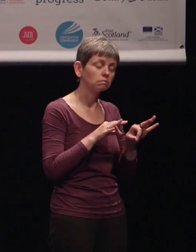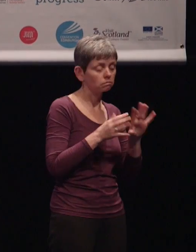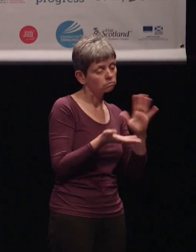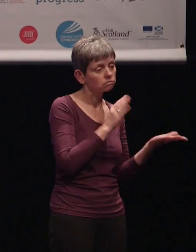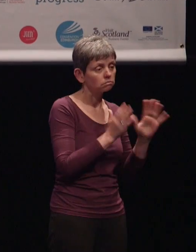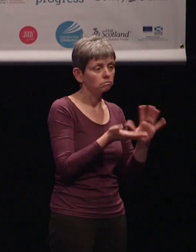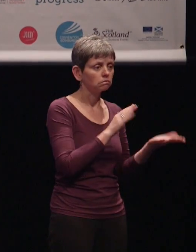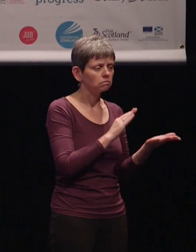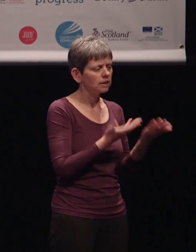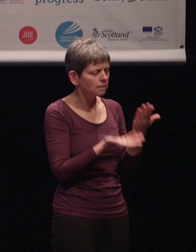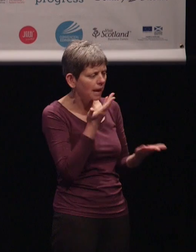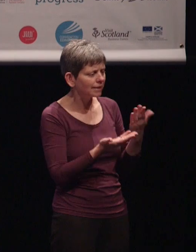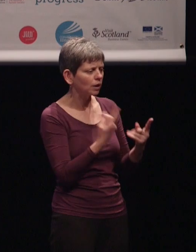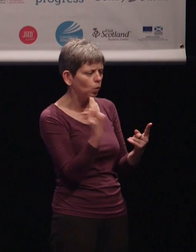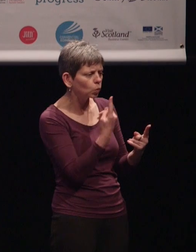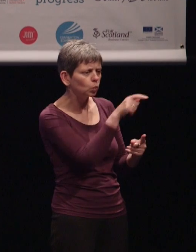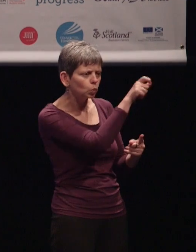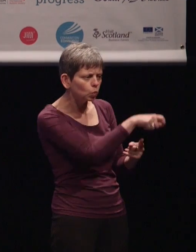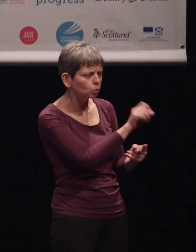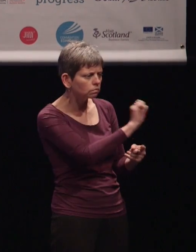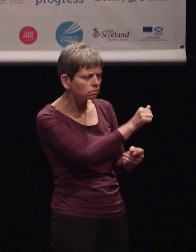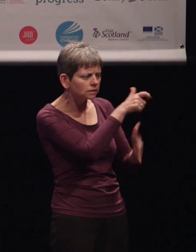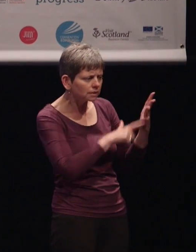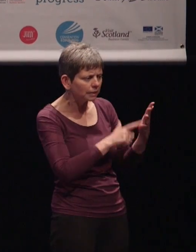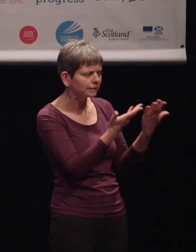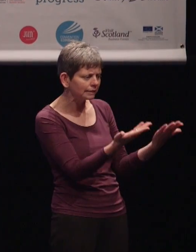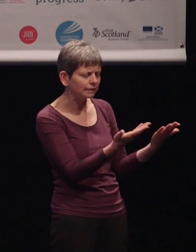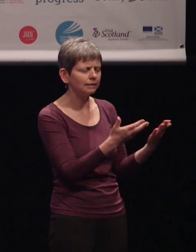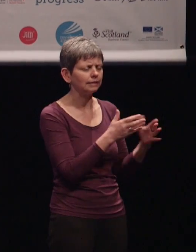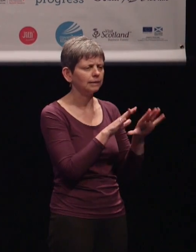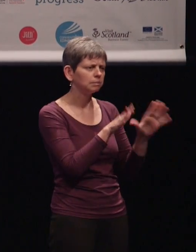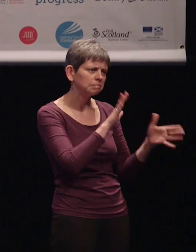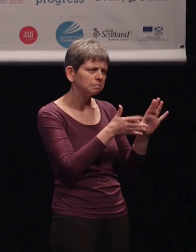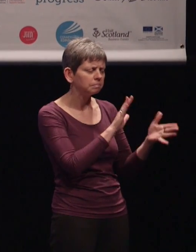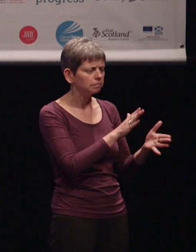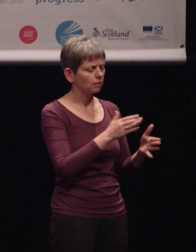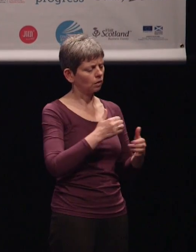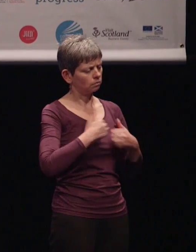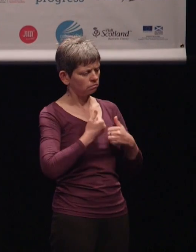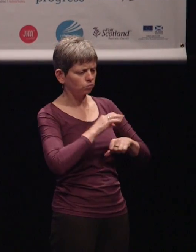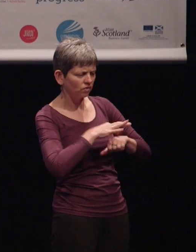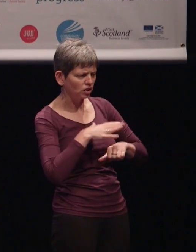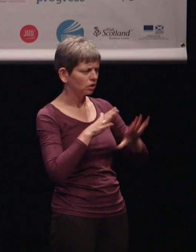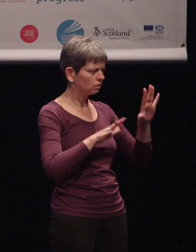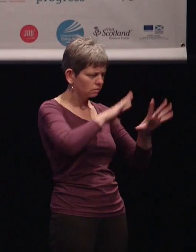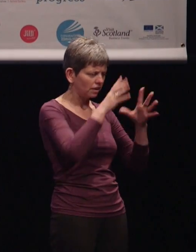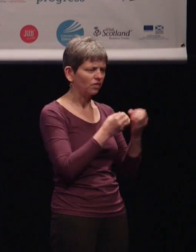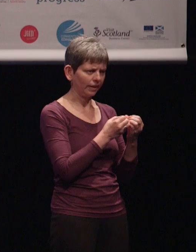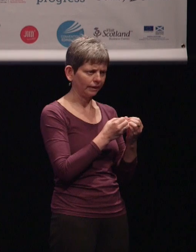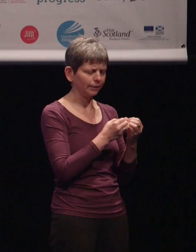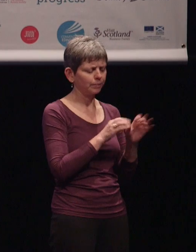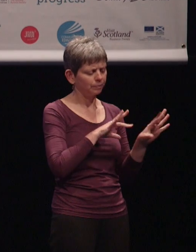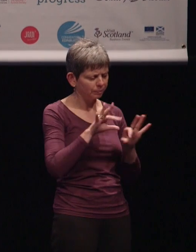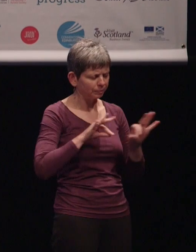on the level of disability your client or student has, your profession, etc.